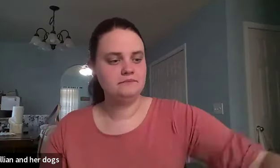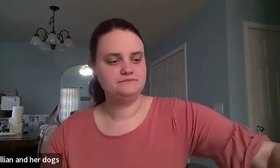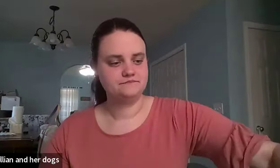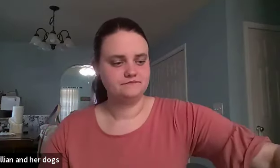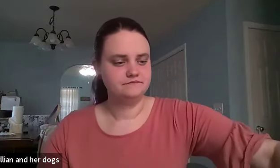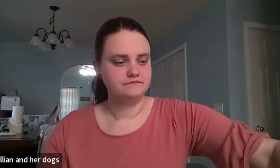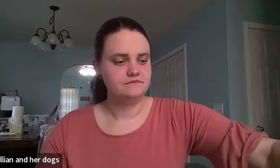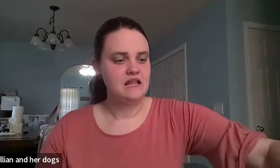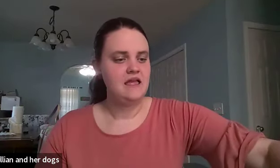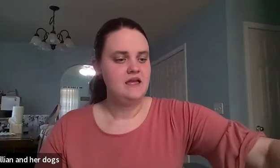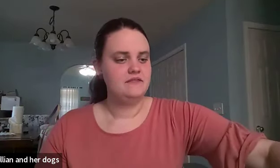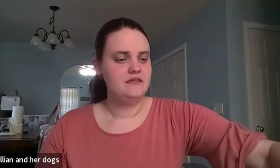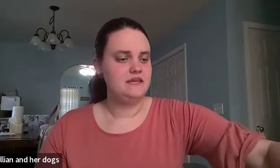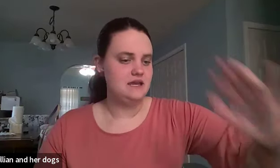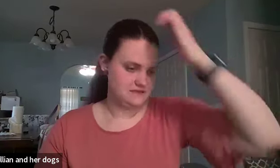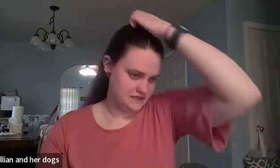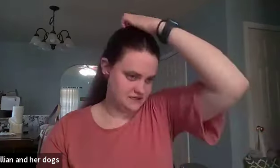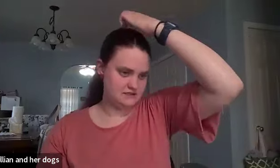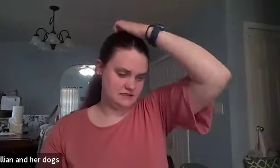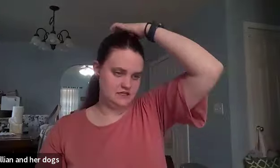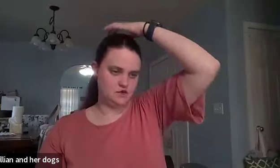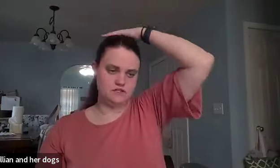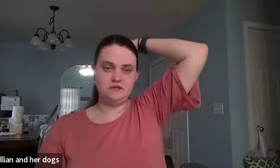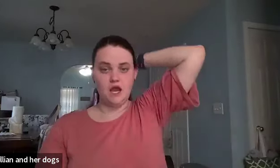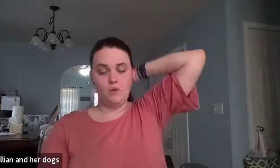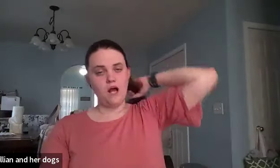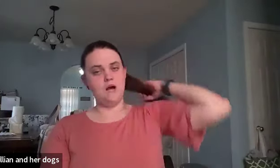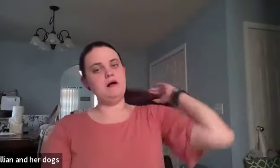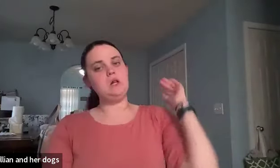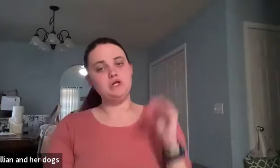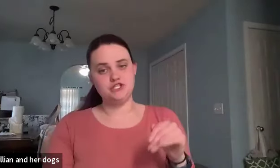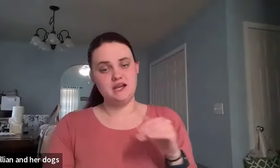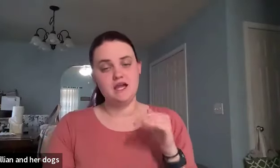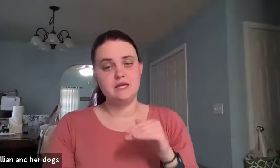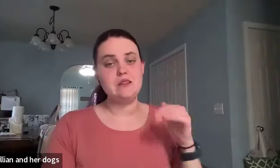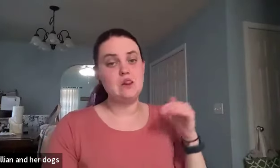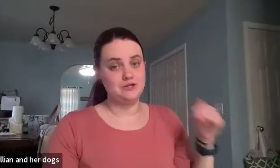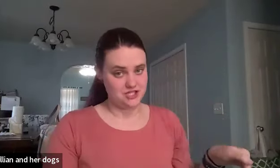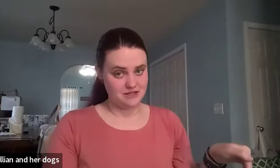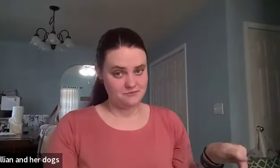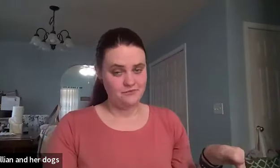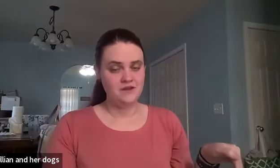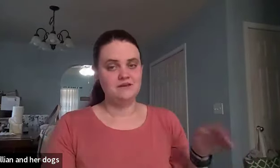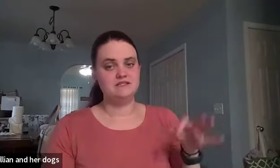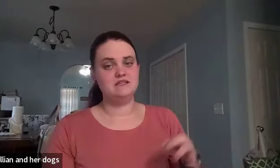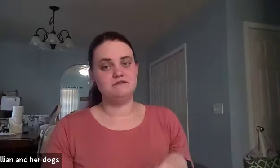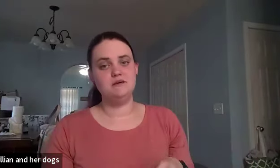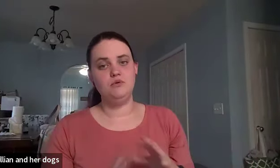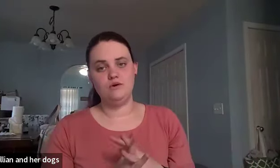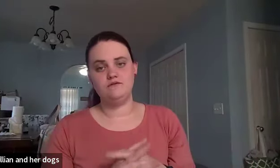Okay. The next sentence is going to be allergic. I am allergic. This is definitely important